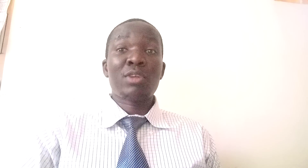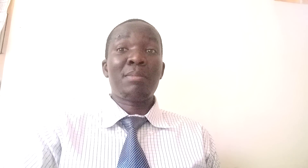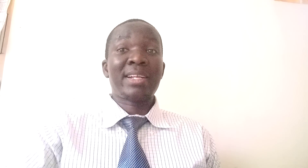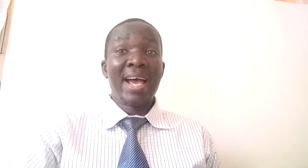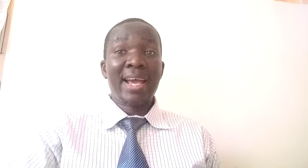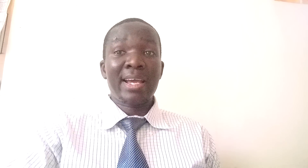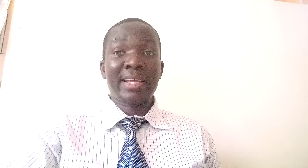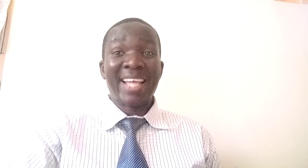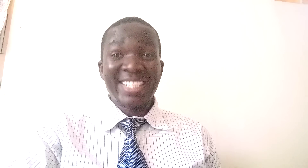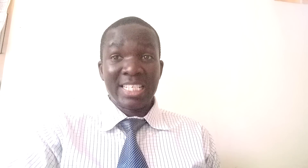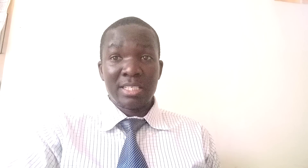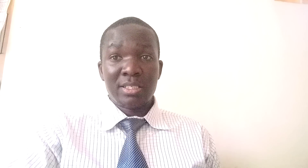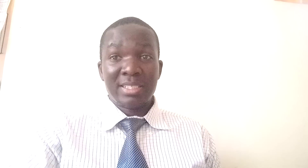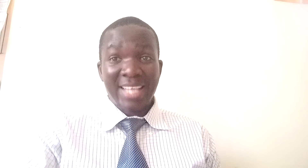number